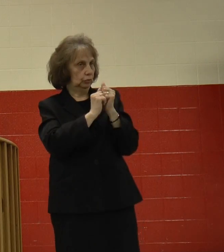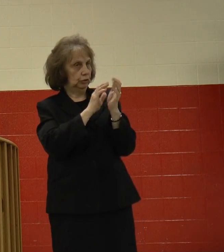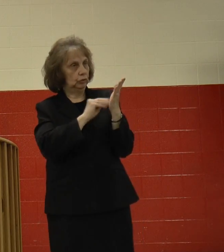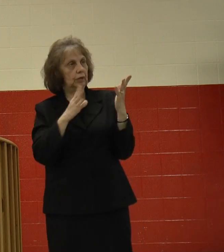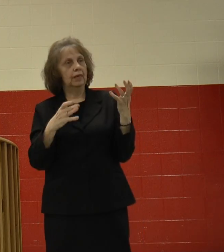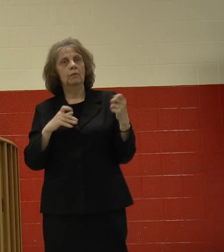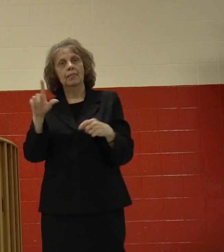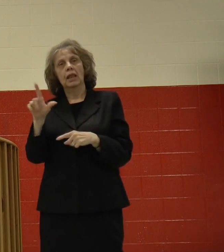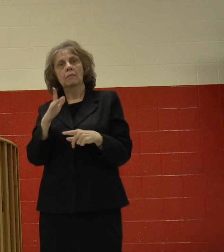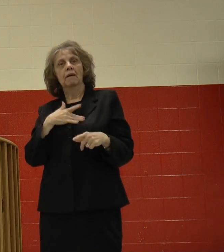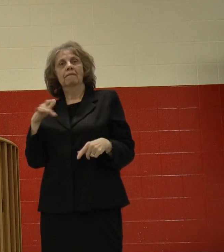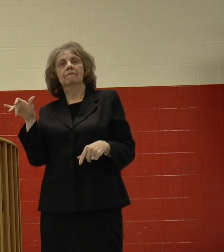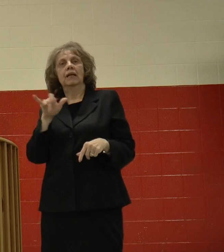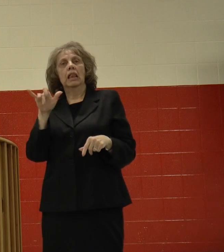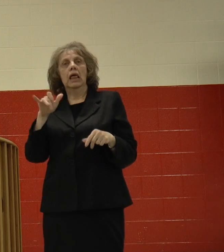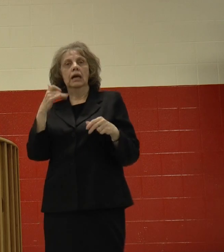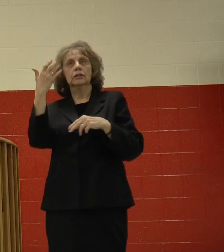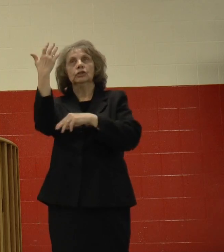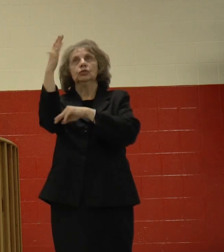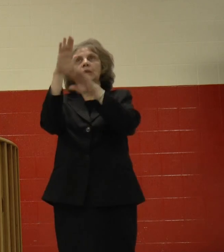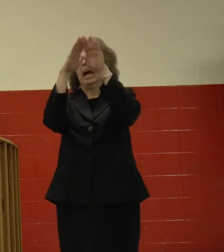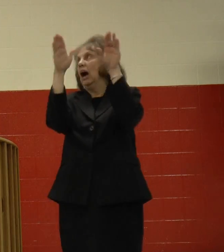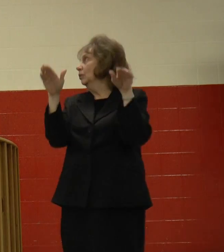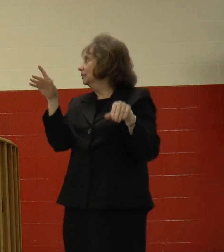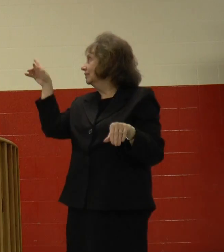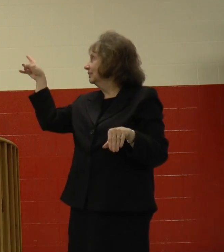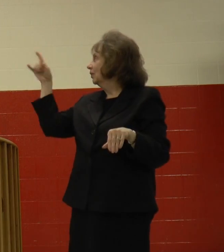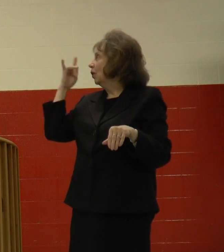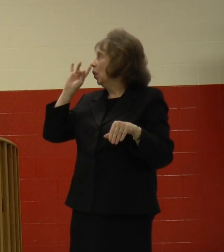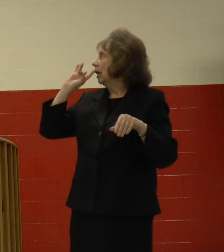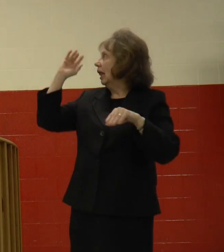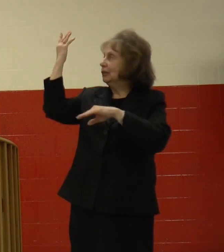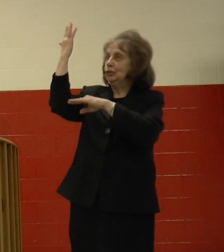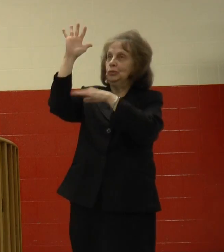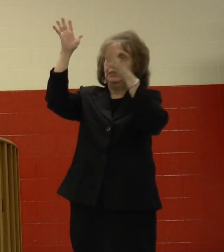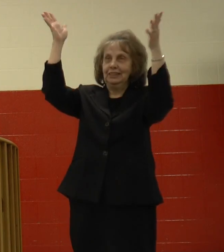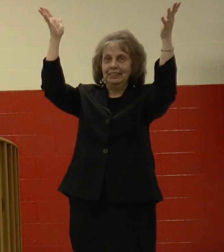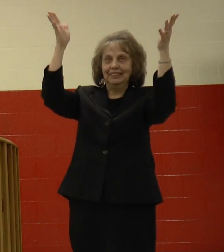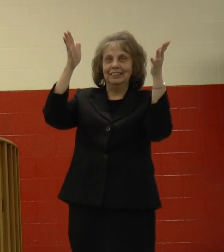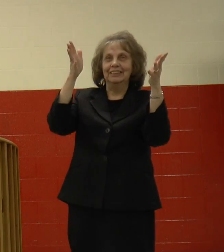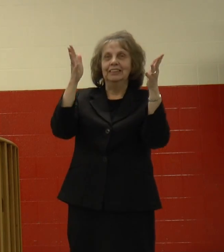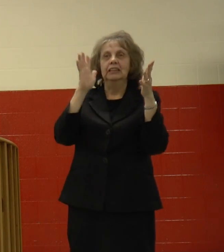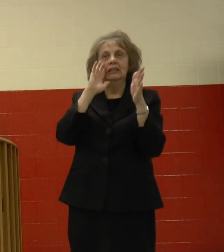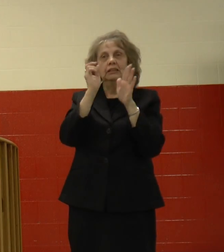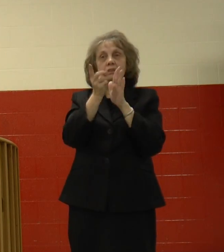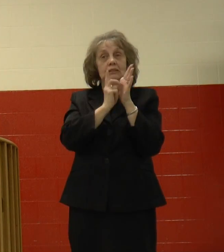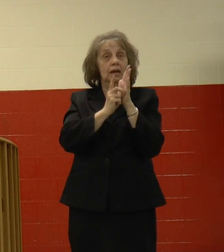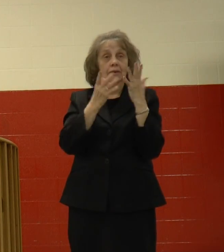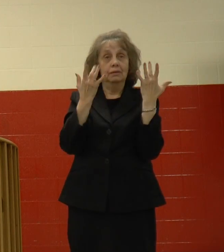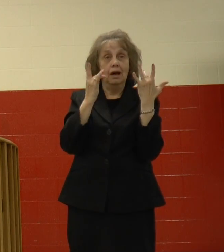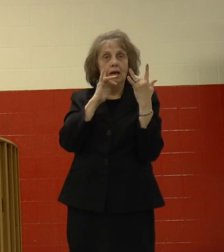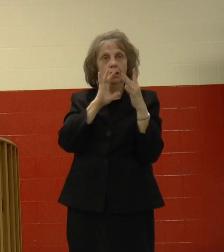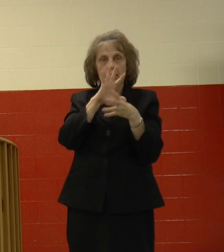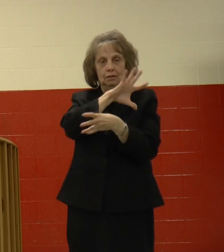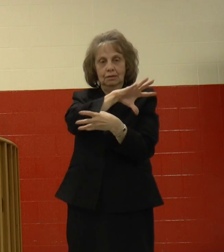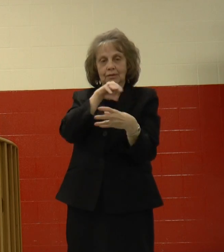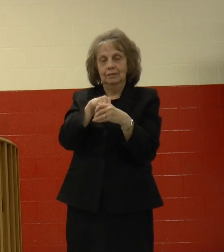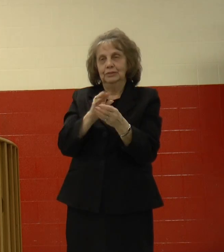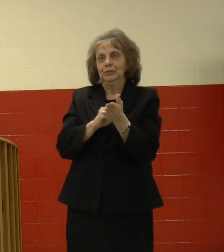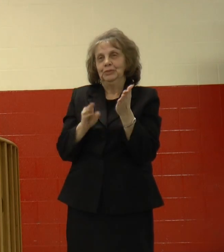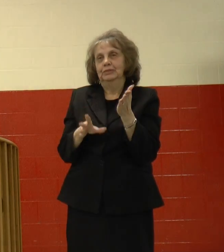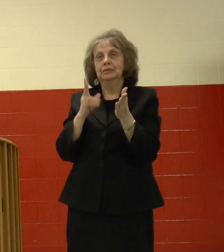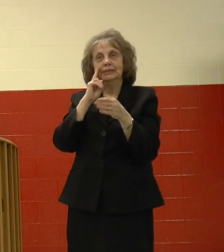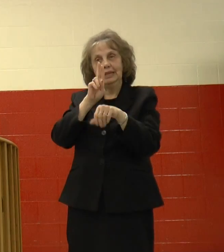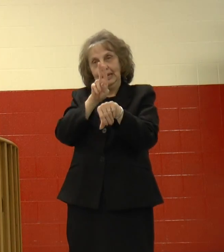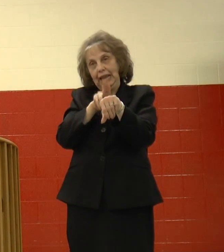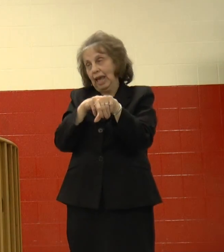the library to feel like a tree house, so the ceiling is shaped like a tree canopy. And all of this is designed to engage students. You see